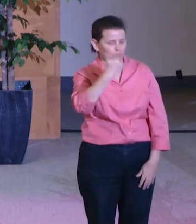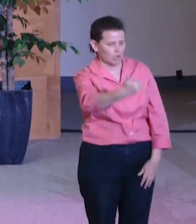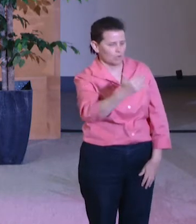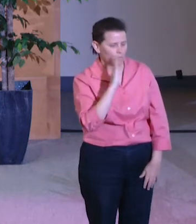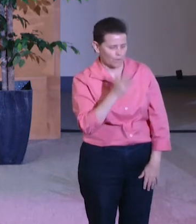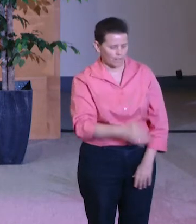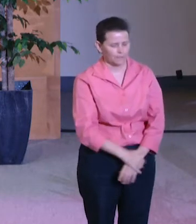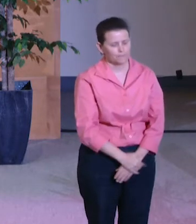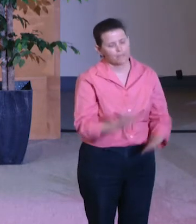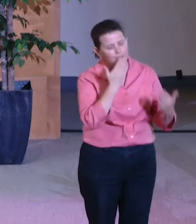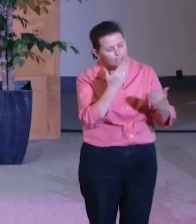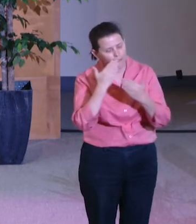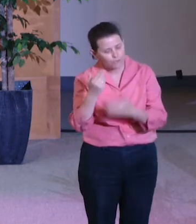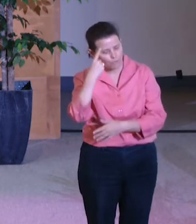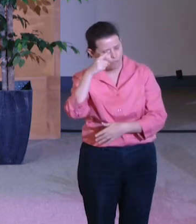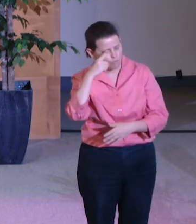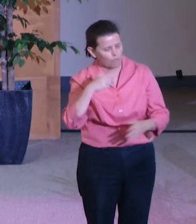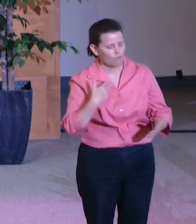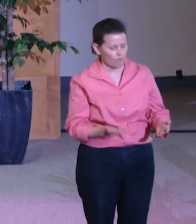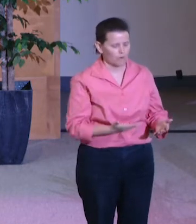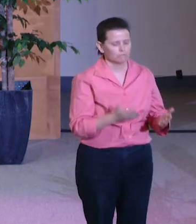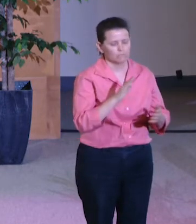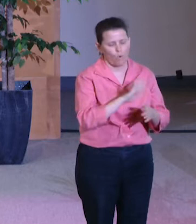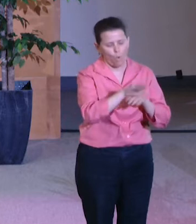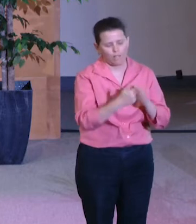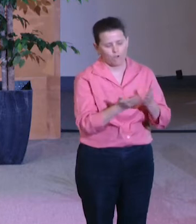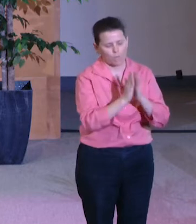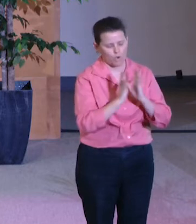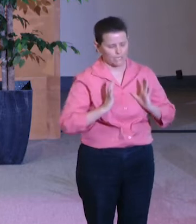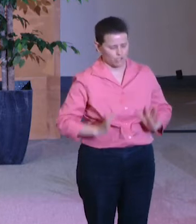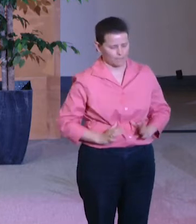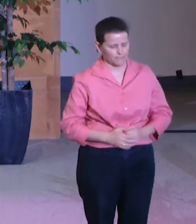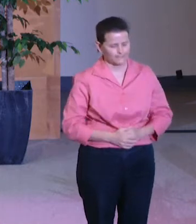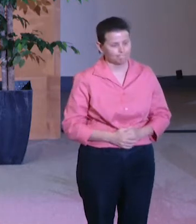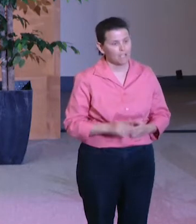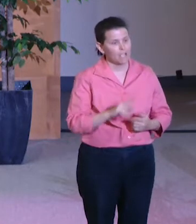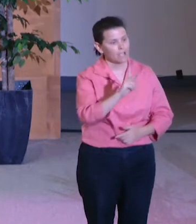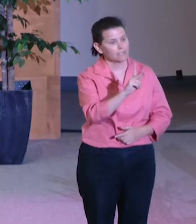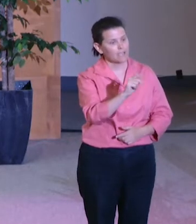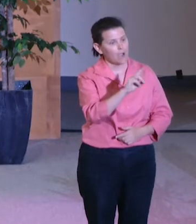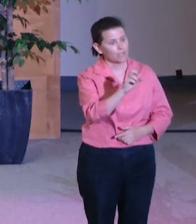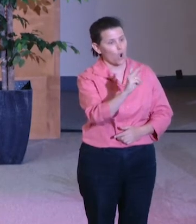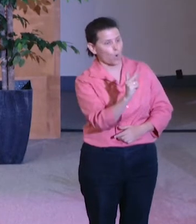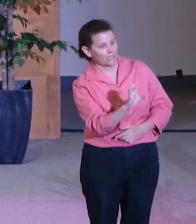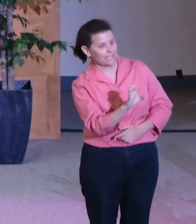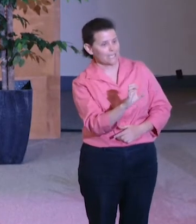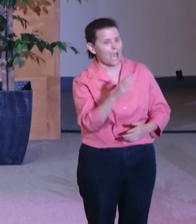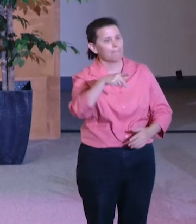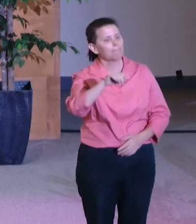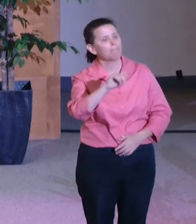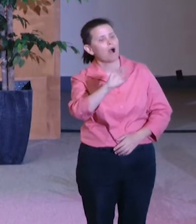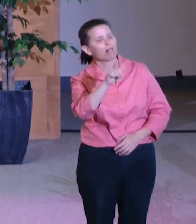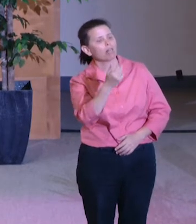you, and thank you to all of our praying chaplains for your support. Karaoke and potluck lunch. Join us,